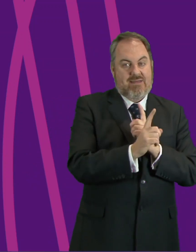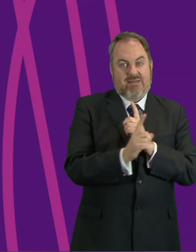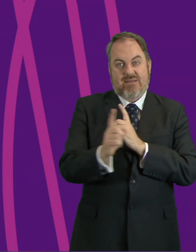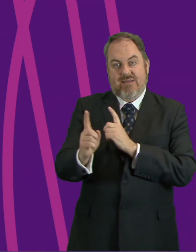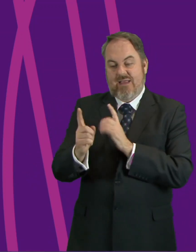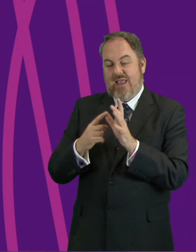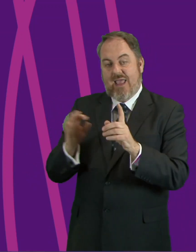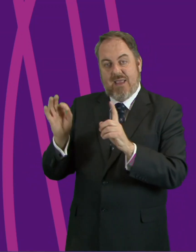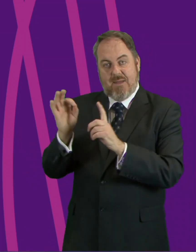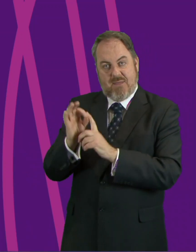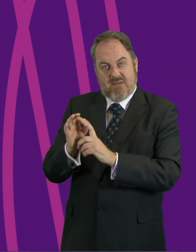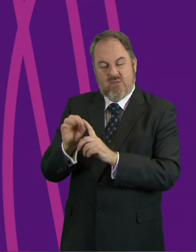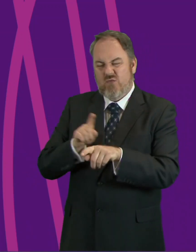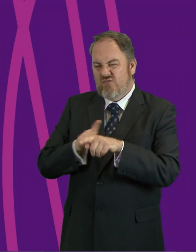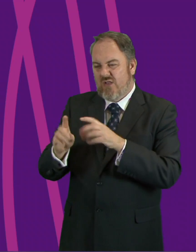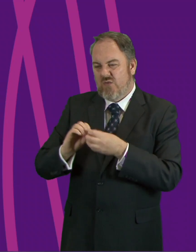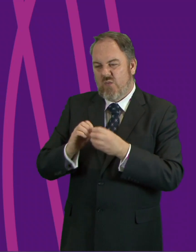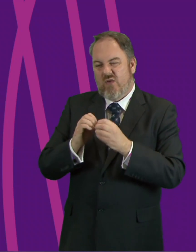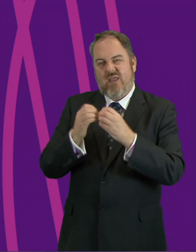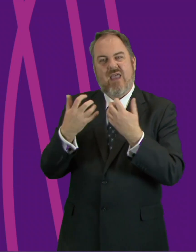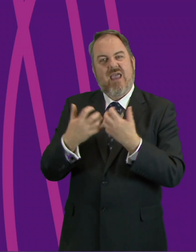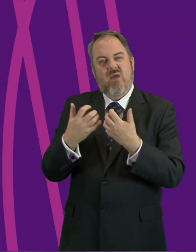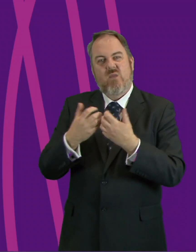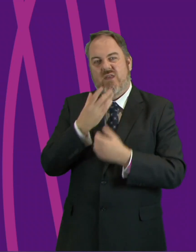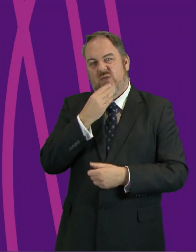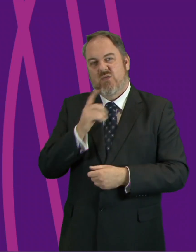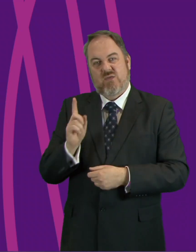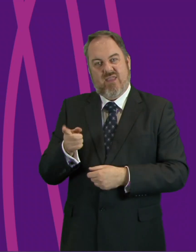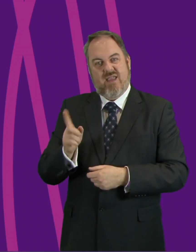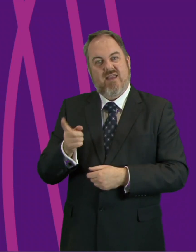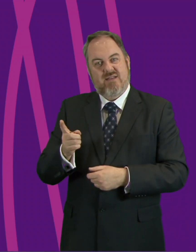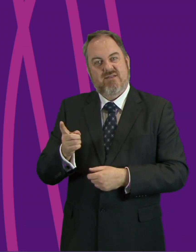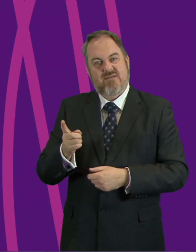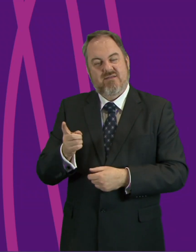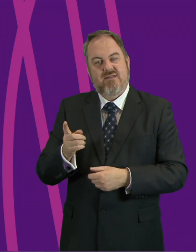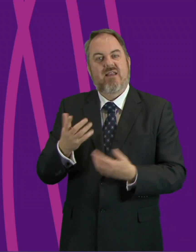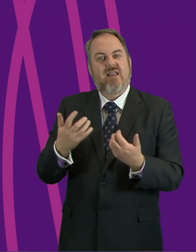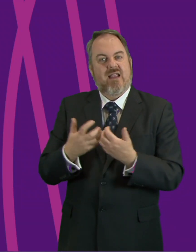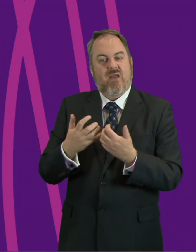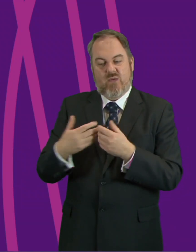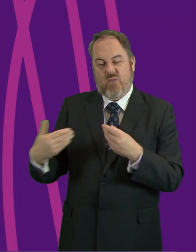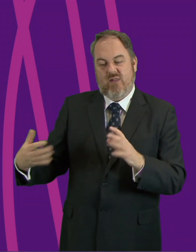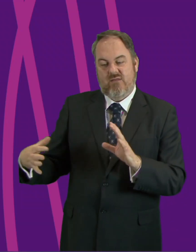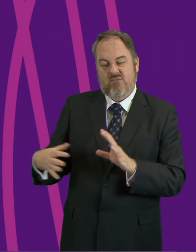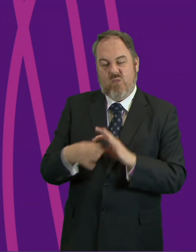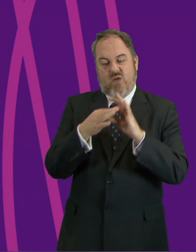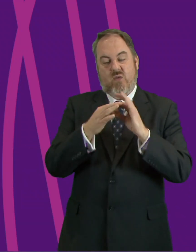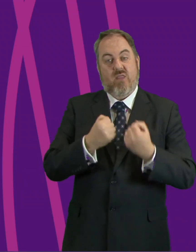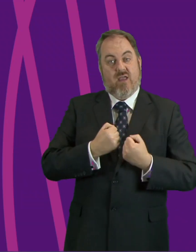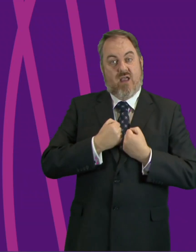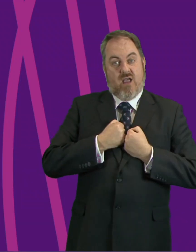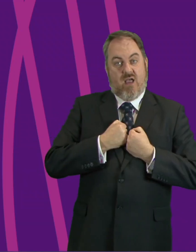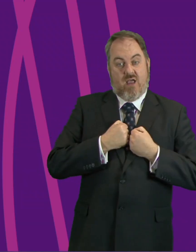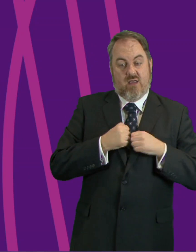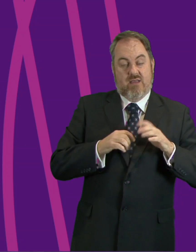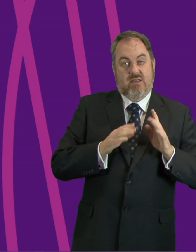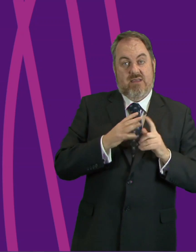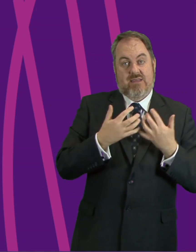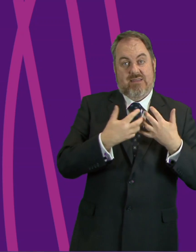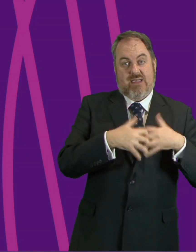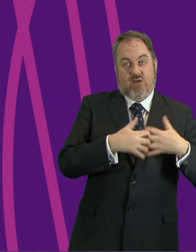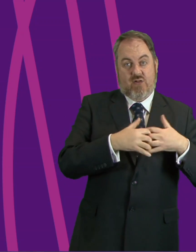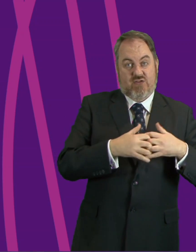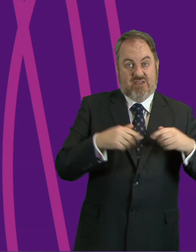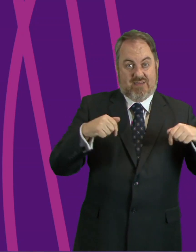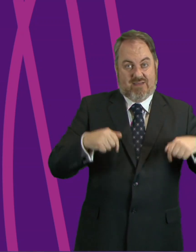is understand better how it's intended to work and how it will fit in with our systems. Here, government officials are actually seeing